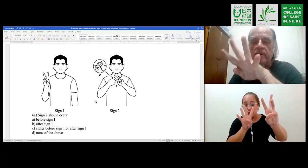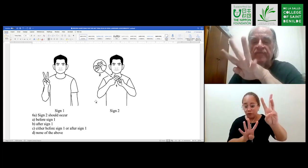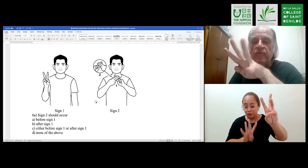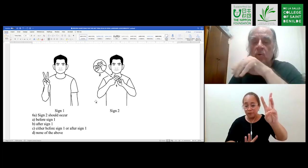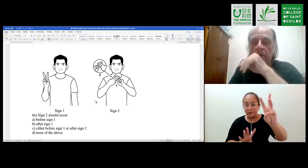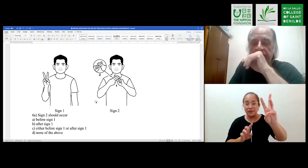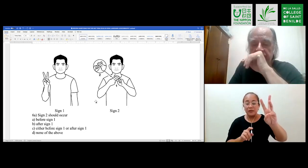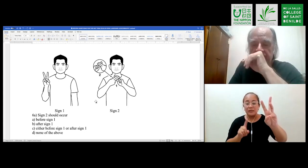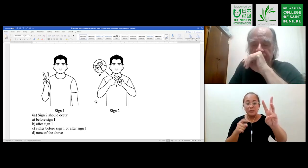of 4 ways.